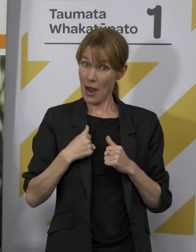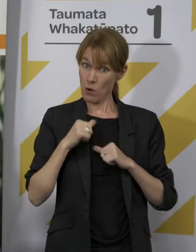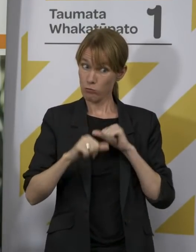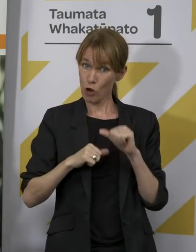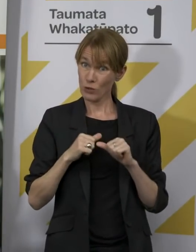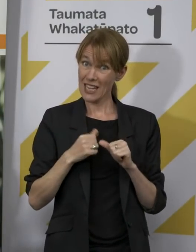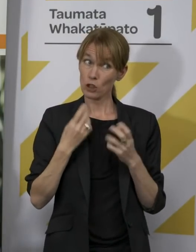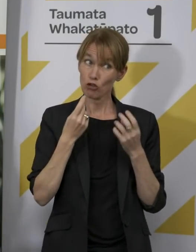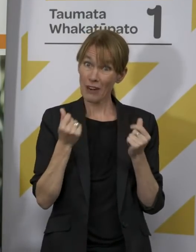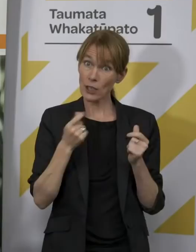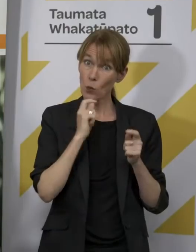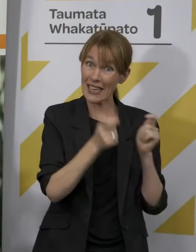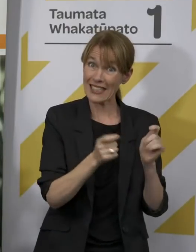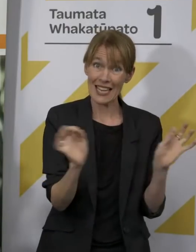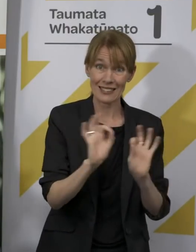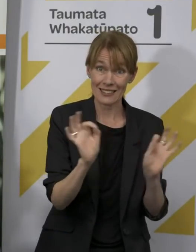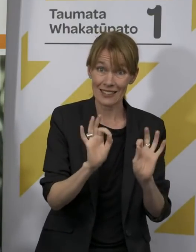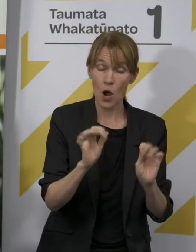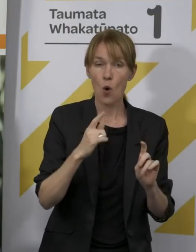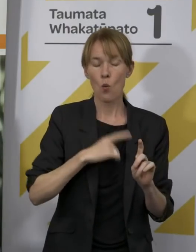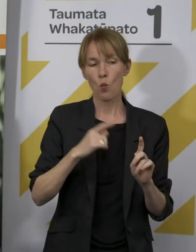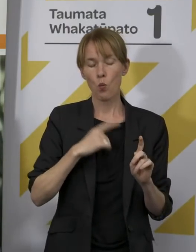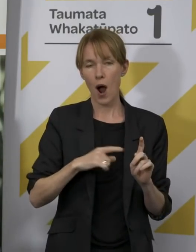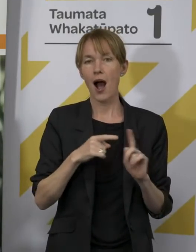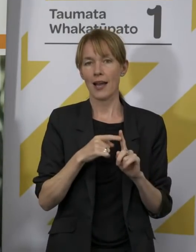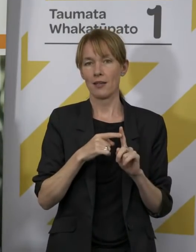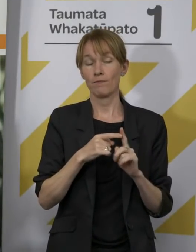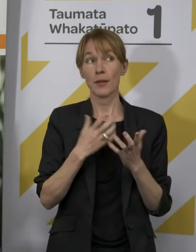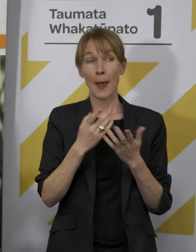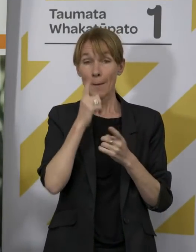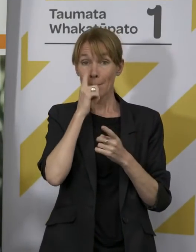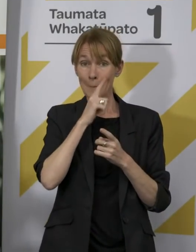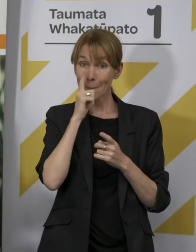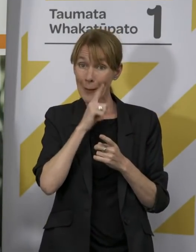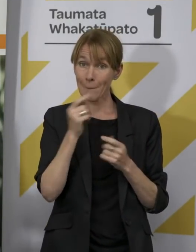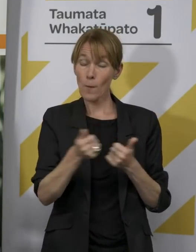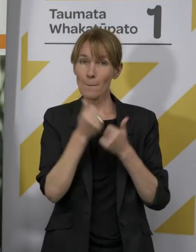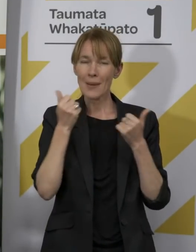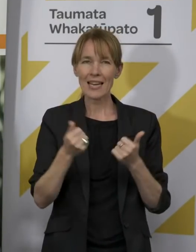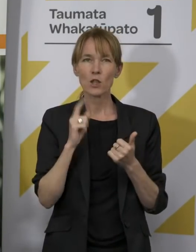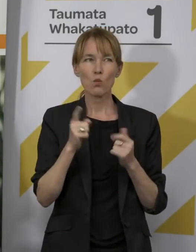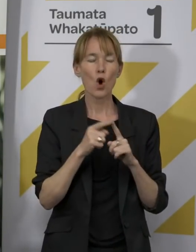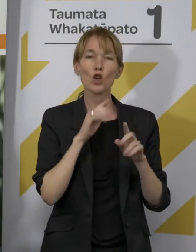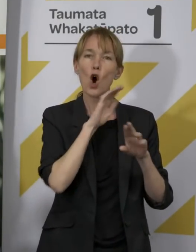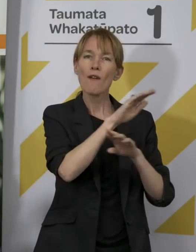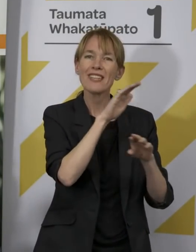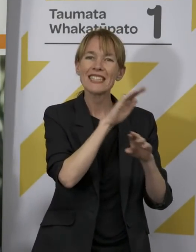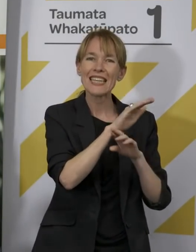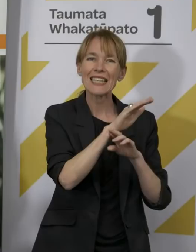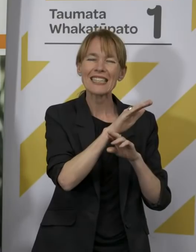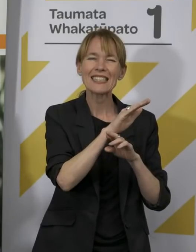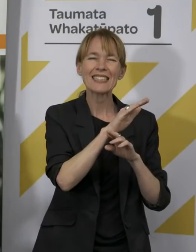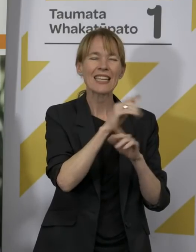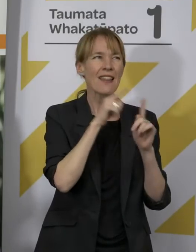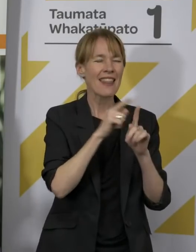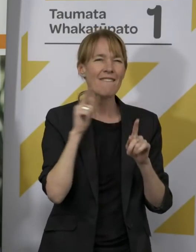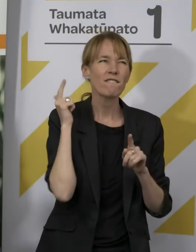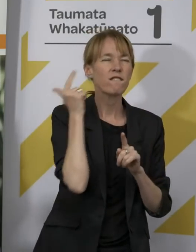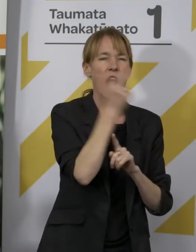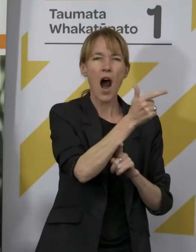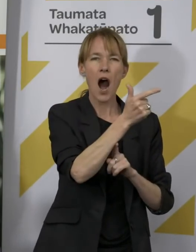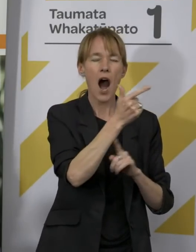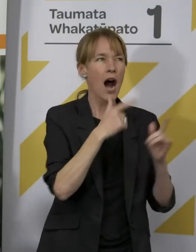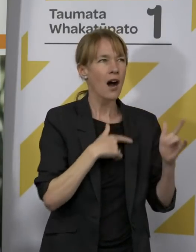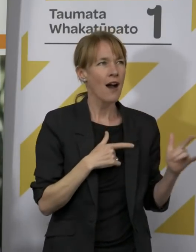managed isolation is because that is about day 5 of many people's journey from wherever they have come from into New Zealand. And we know